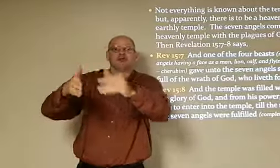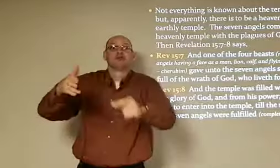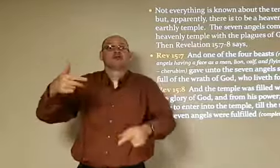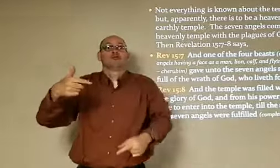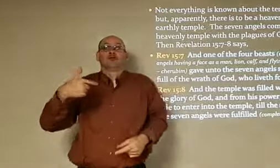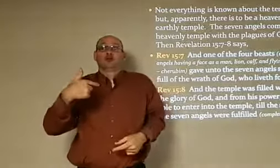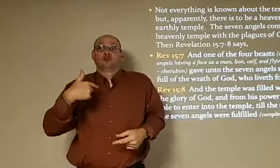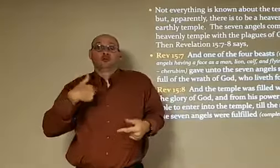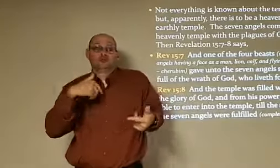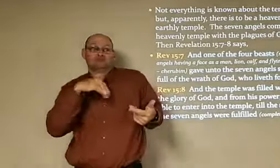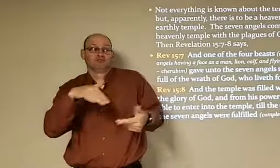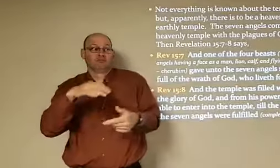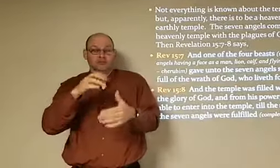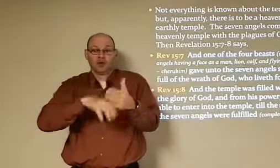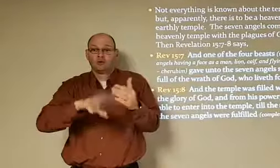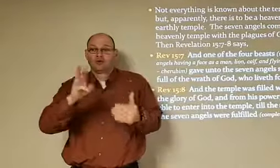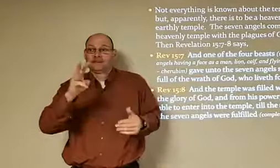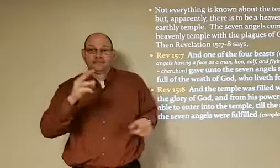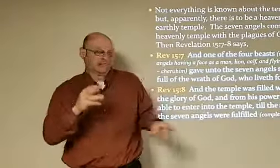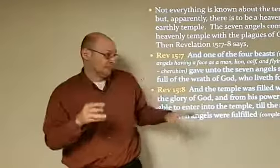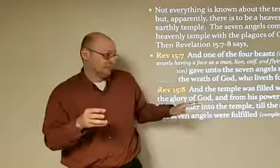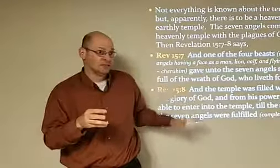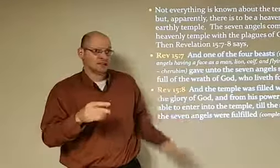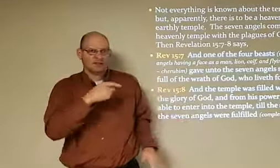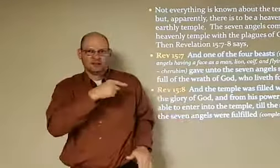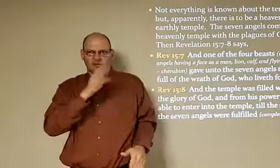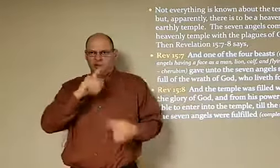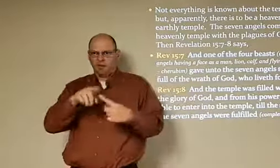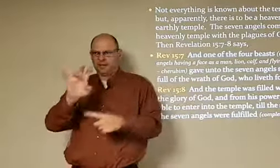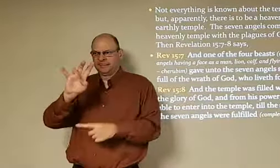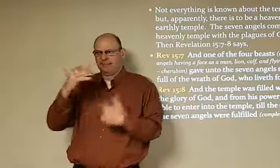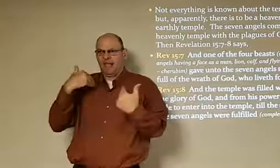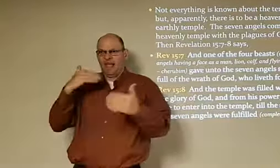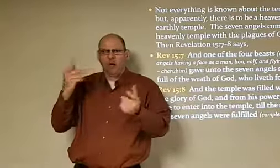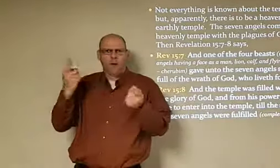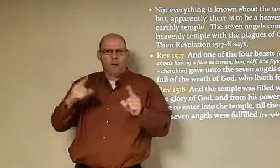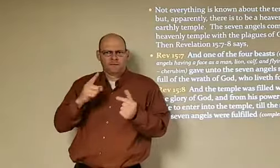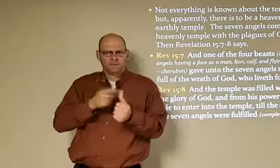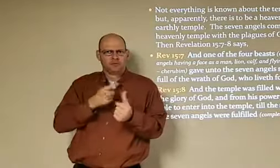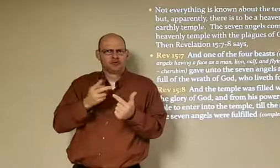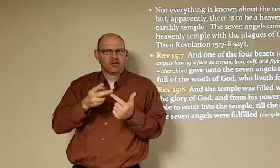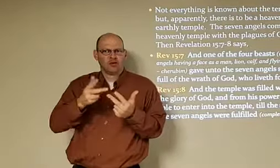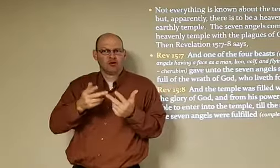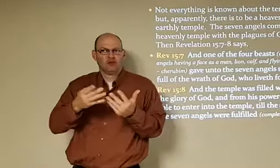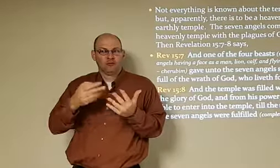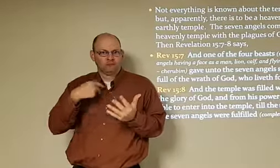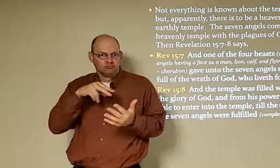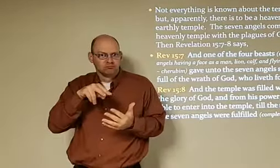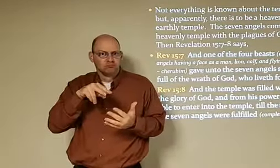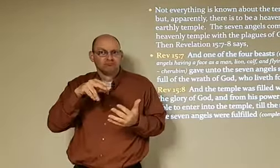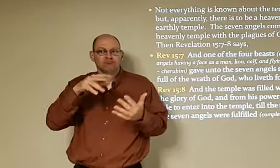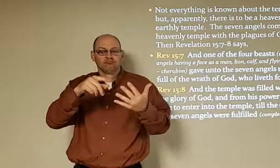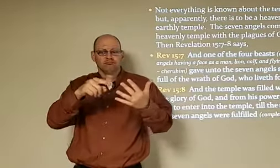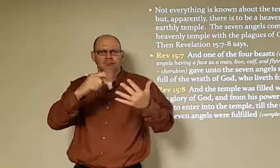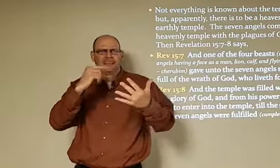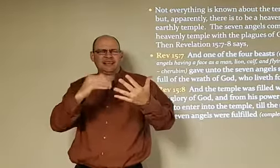finish their responsibility of pouring out. So in chapter 16, we'll continue talking about what happens with each